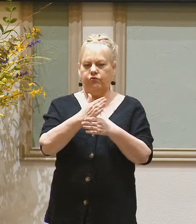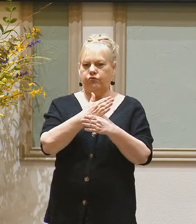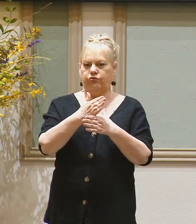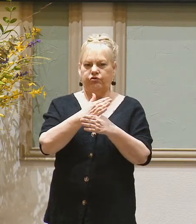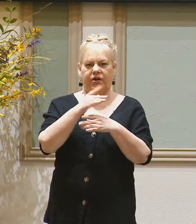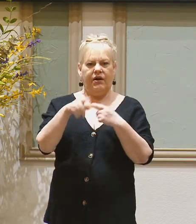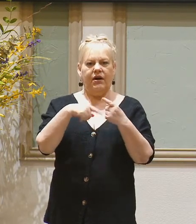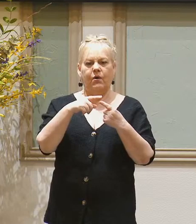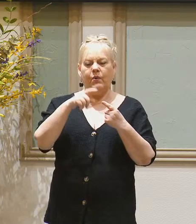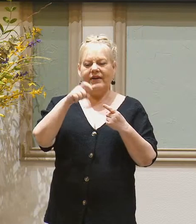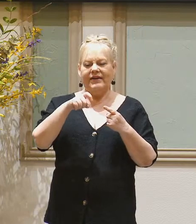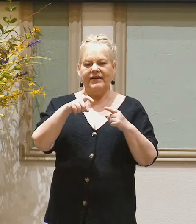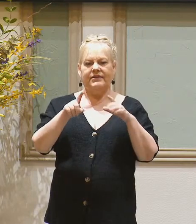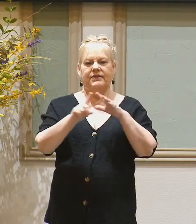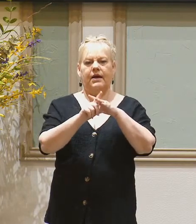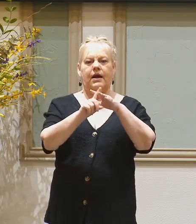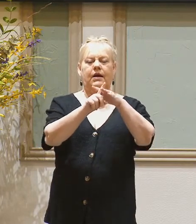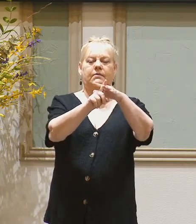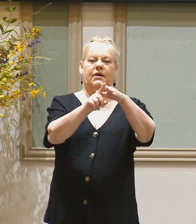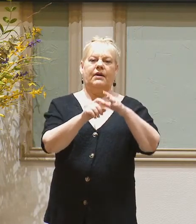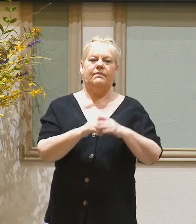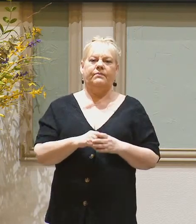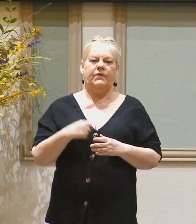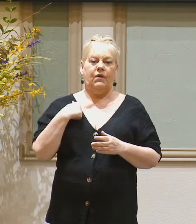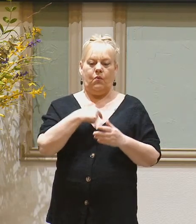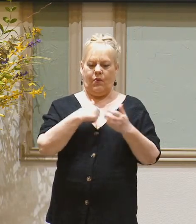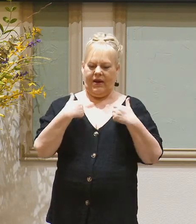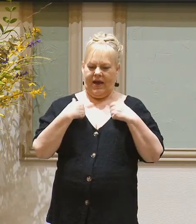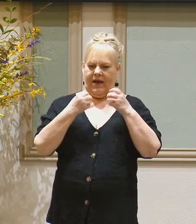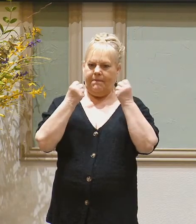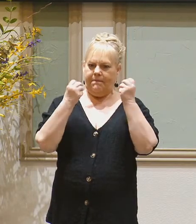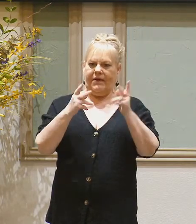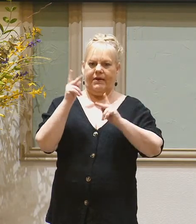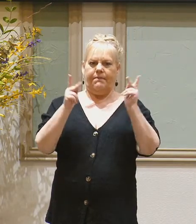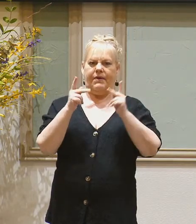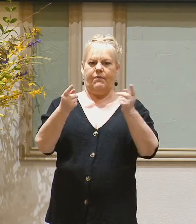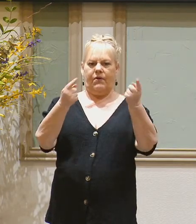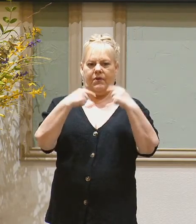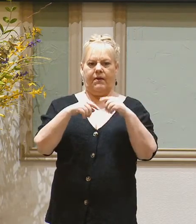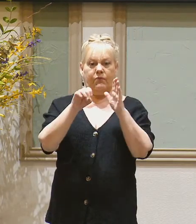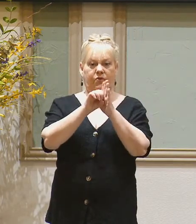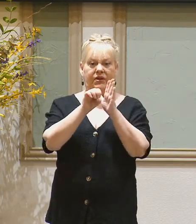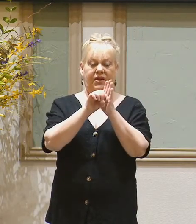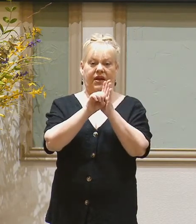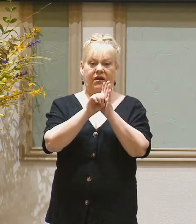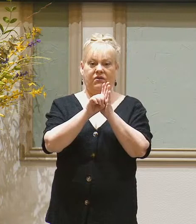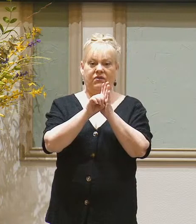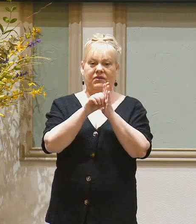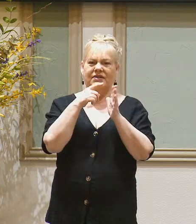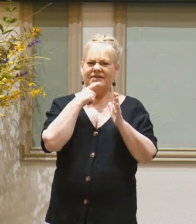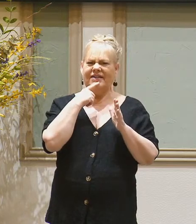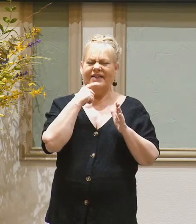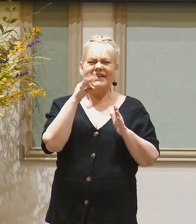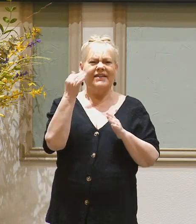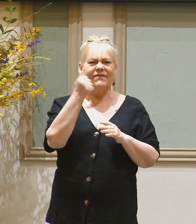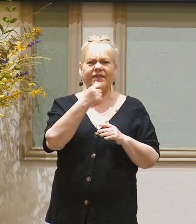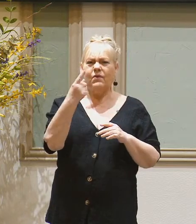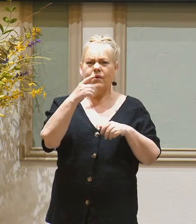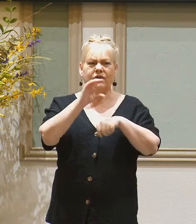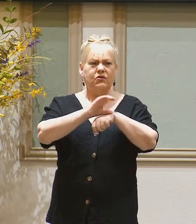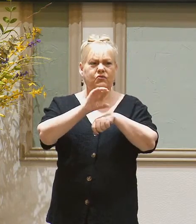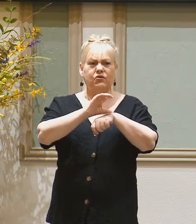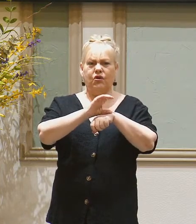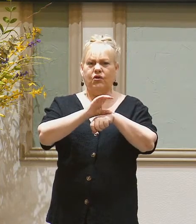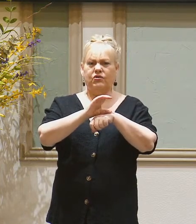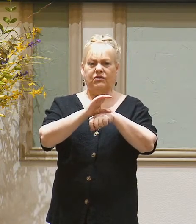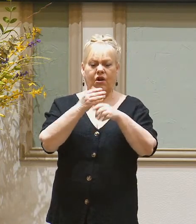when needs come up. We had a lot of folks come to our elders saying, "Look, if anybody in the